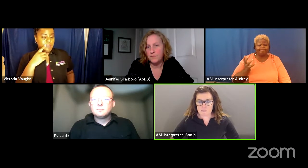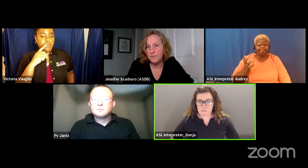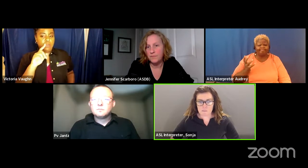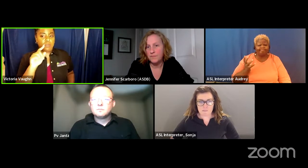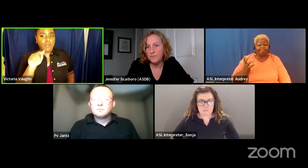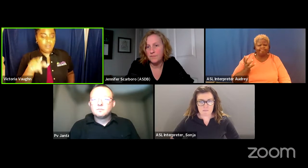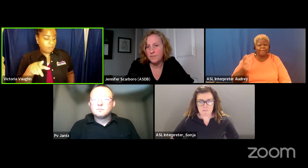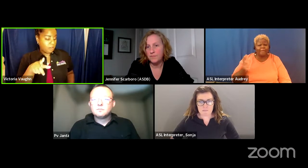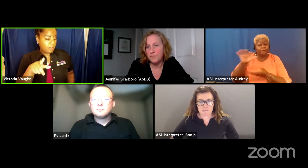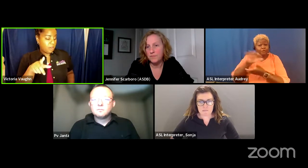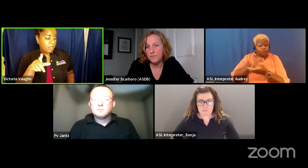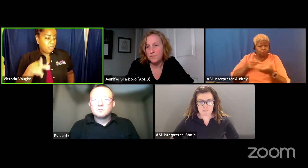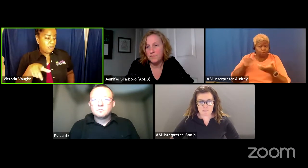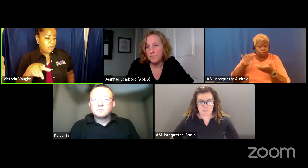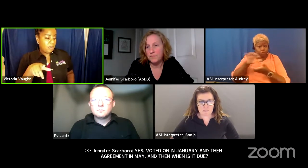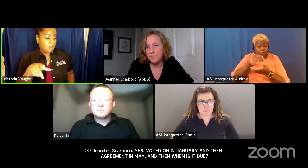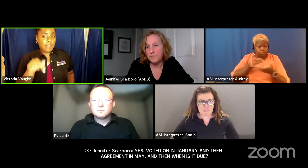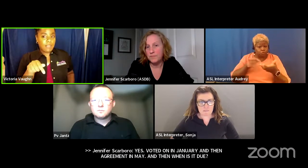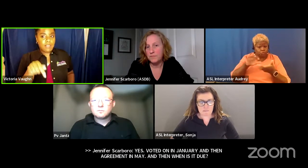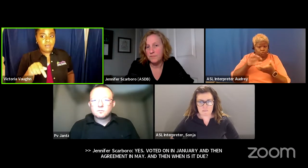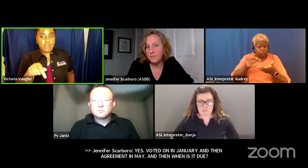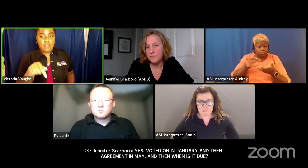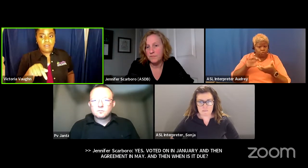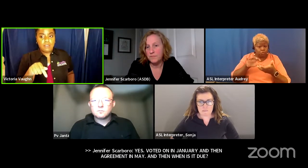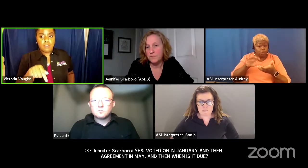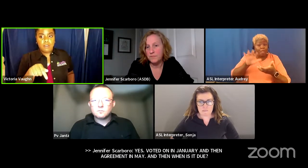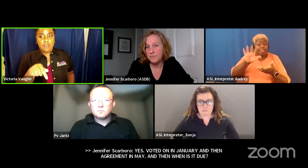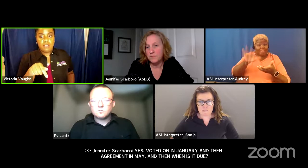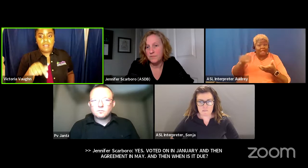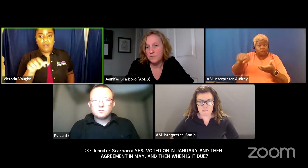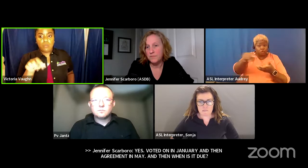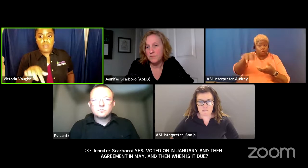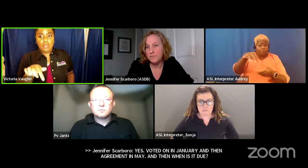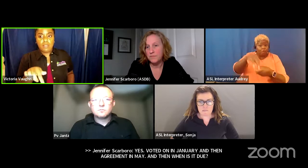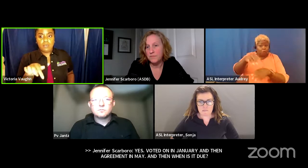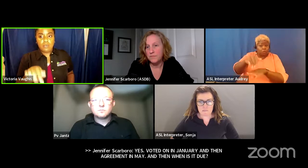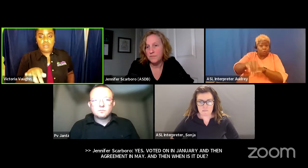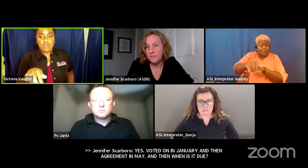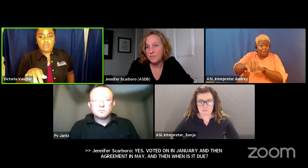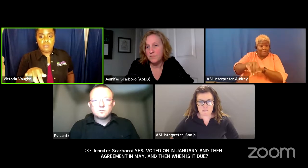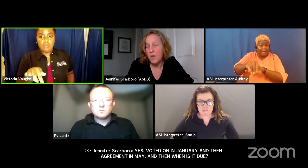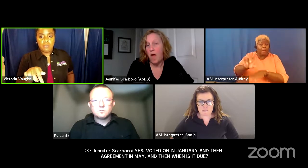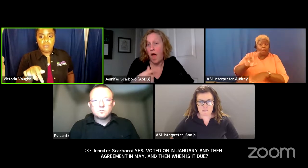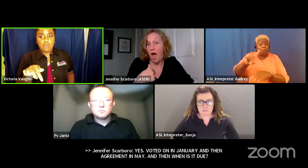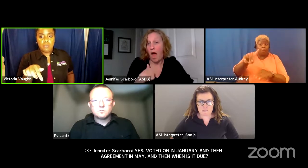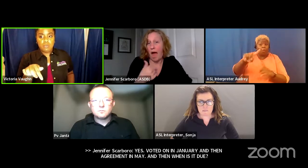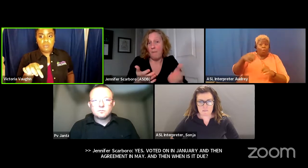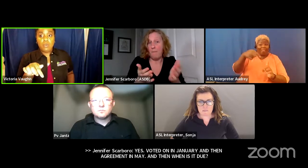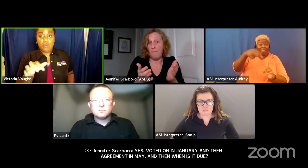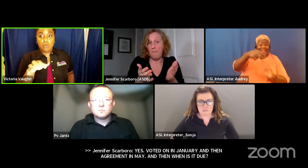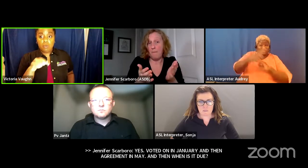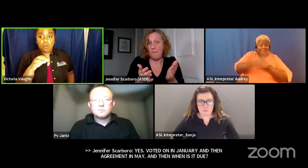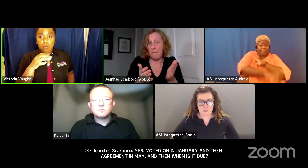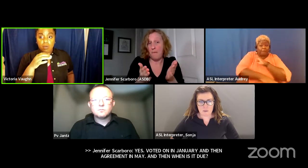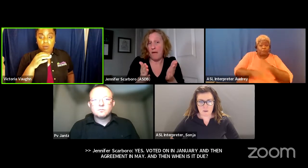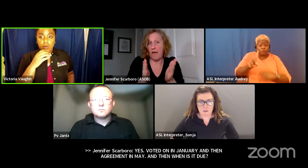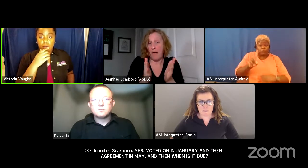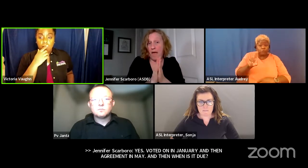I'm confused because I think that's what you guys are voting on tonight, is when this will be due.